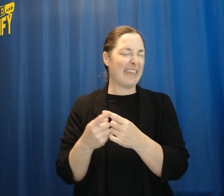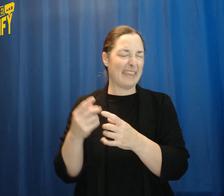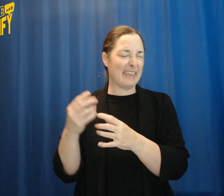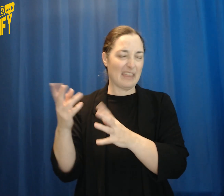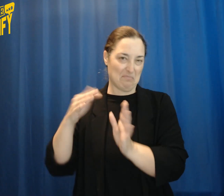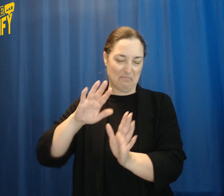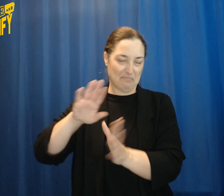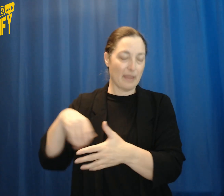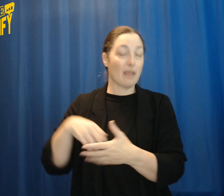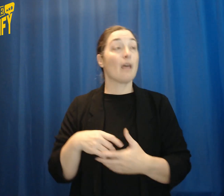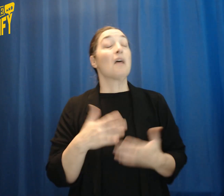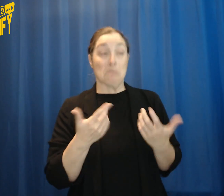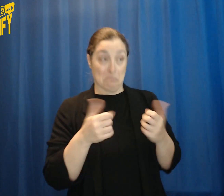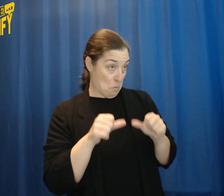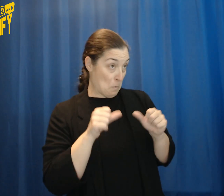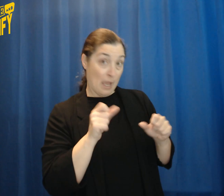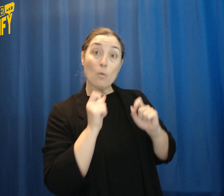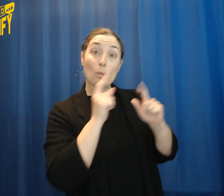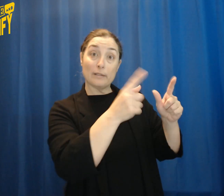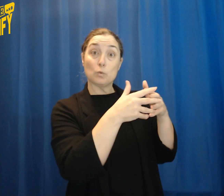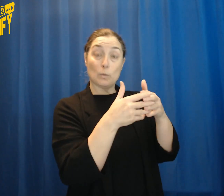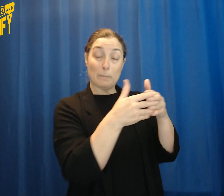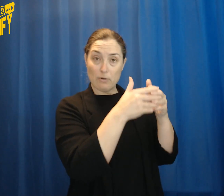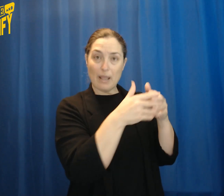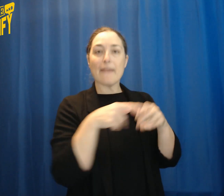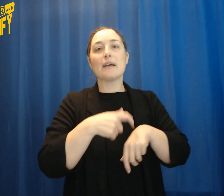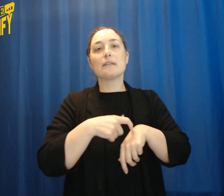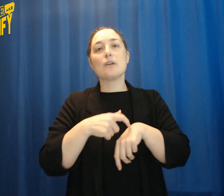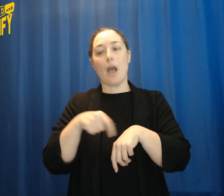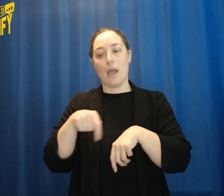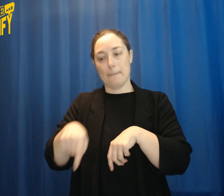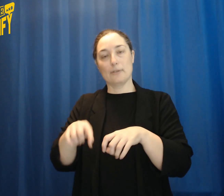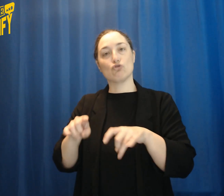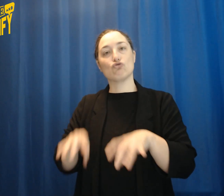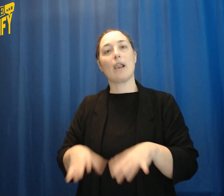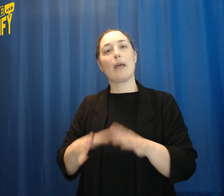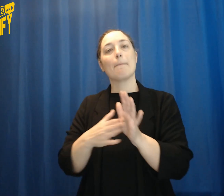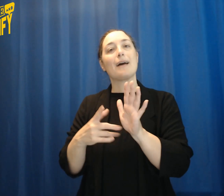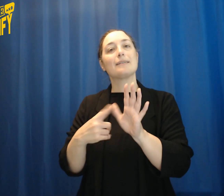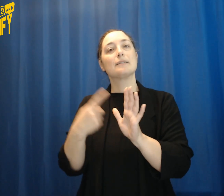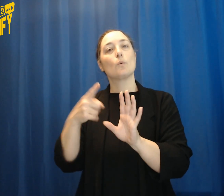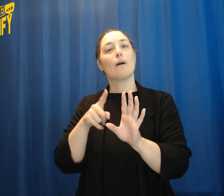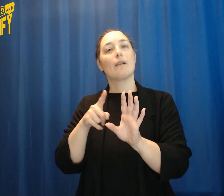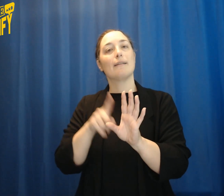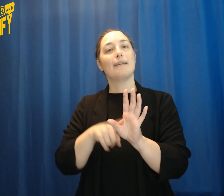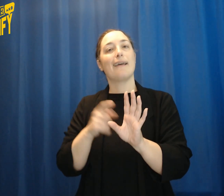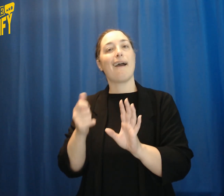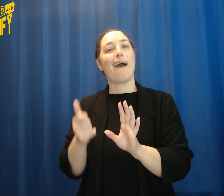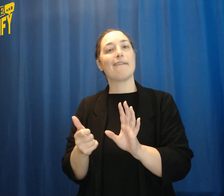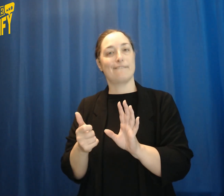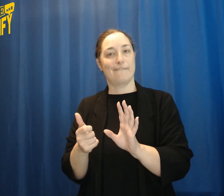the States. In Australia at that time, a master's was a year and a half, and I didn't think a year and a half was enough time to